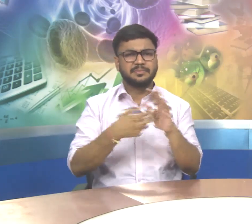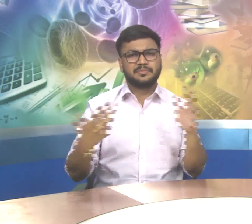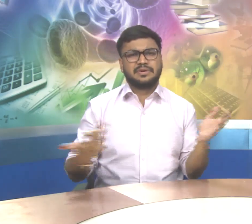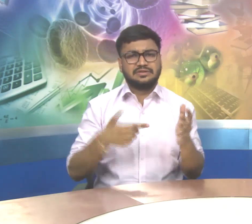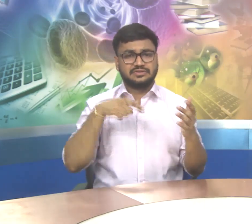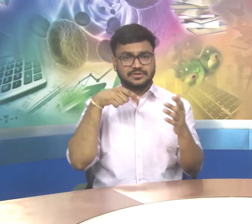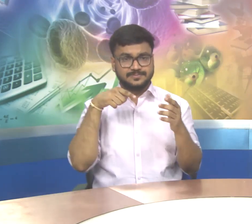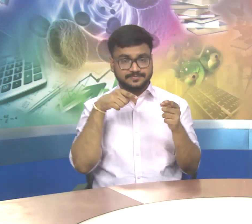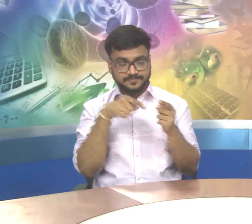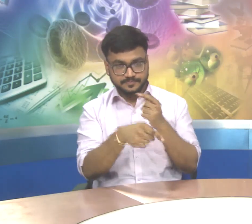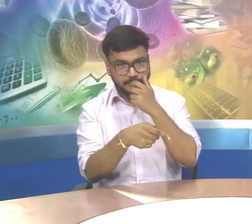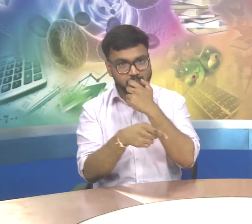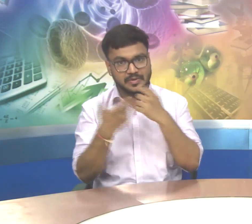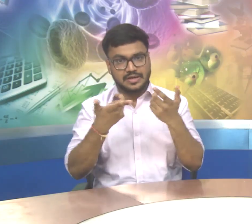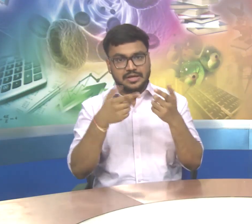Next is evolve.